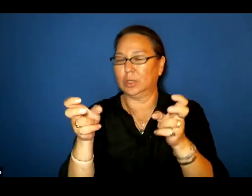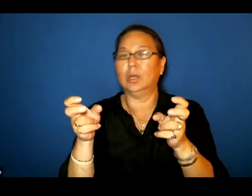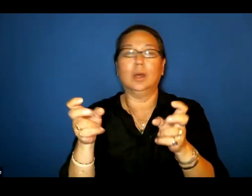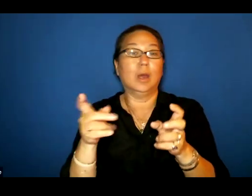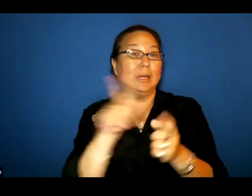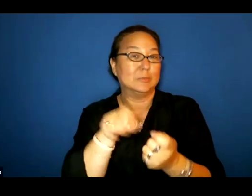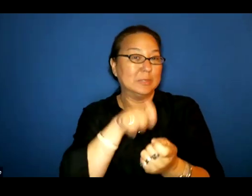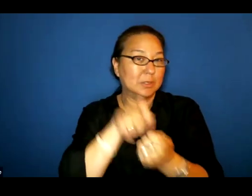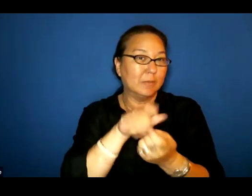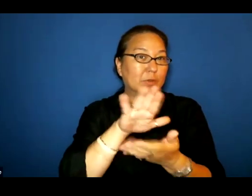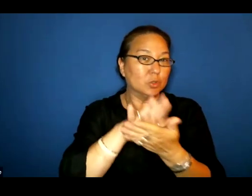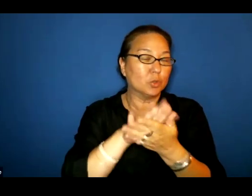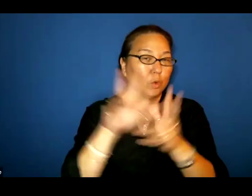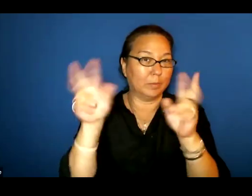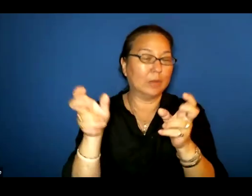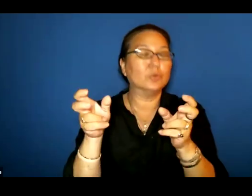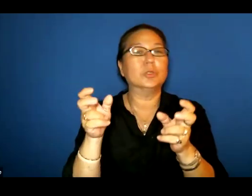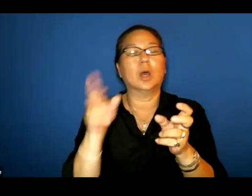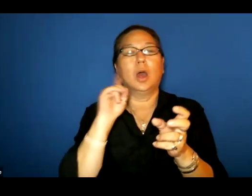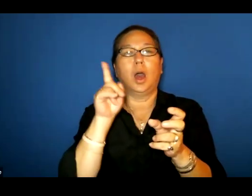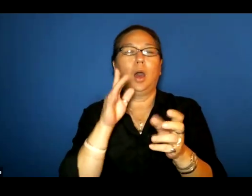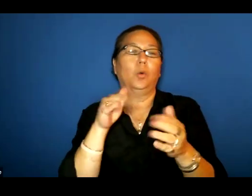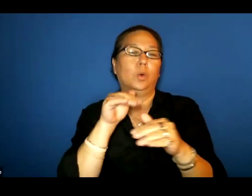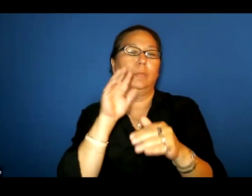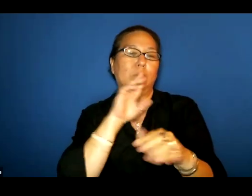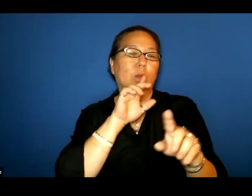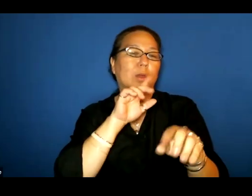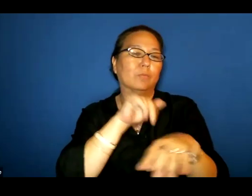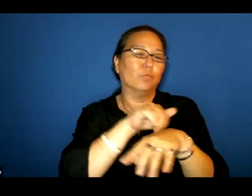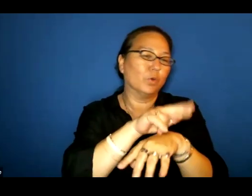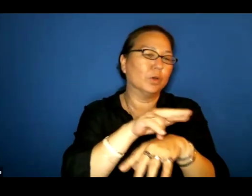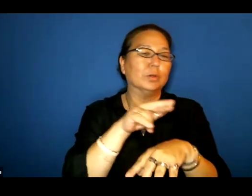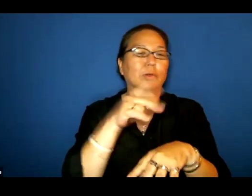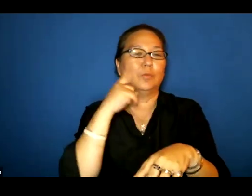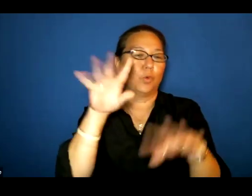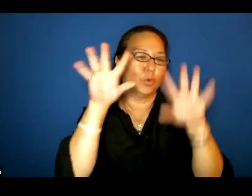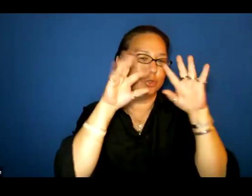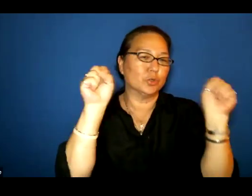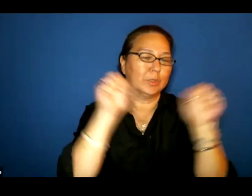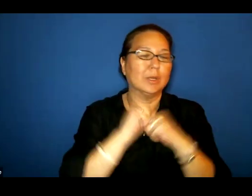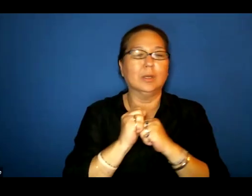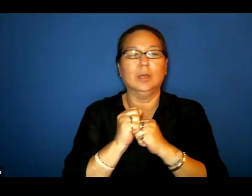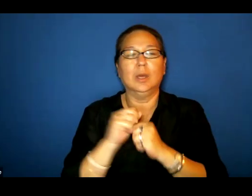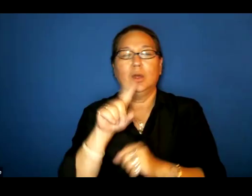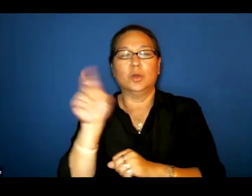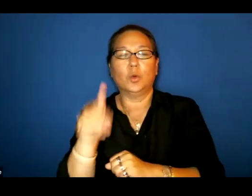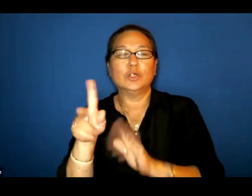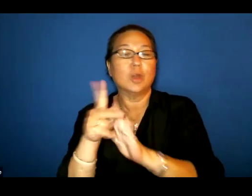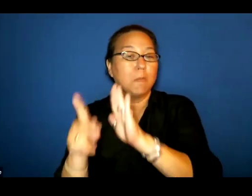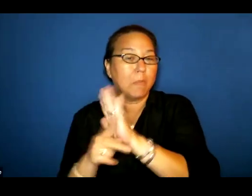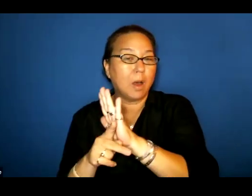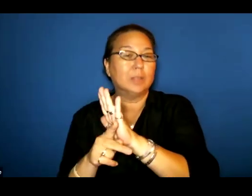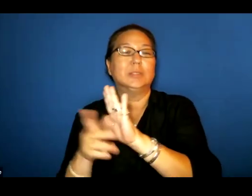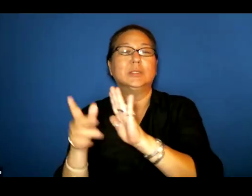are referred to the superintendent. Questions on policy matters may be discussed by the committee later. The meeting will feature 2